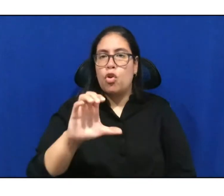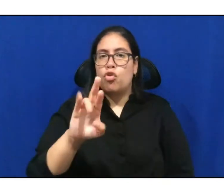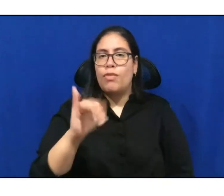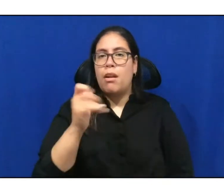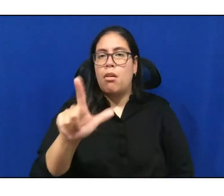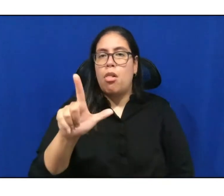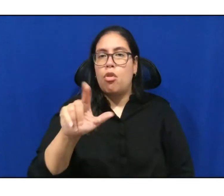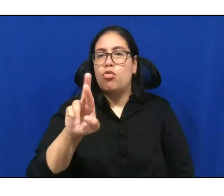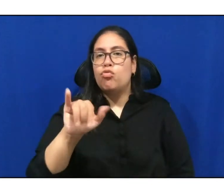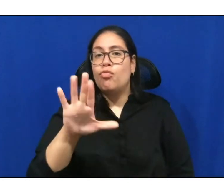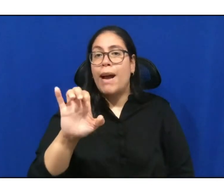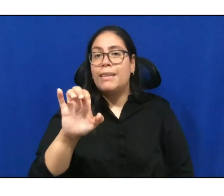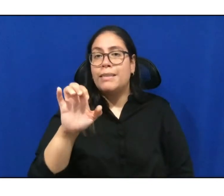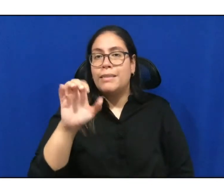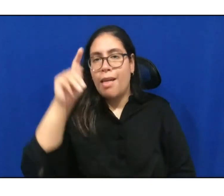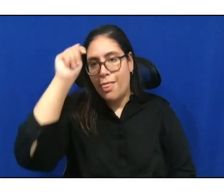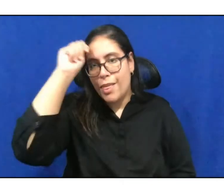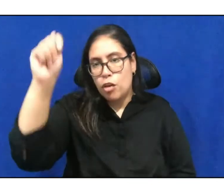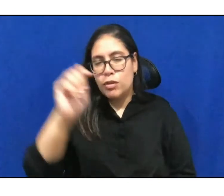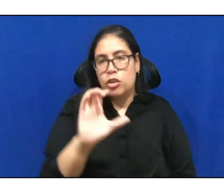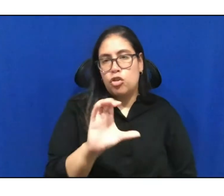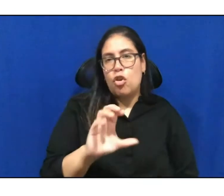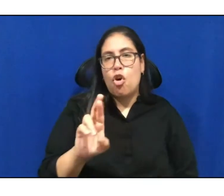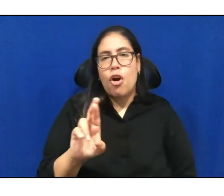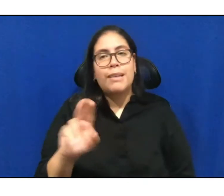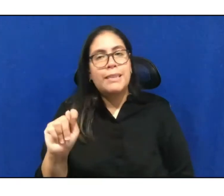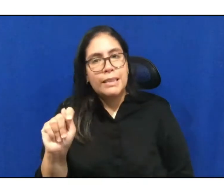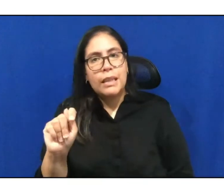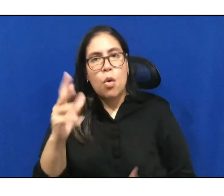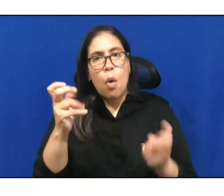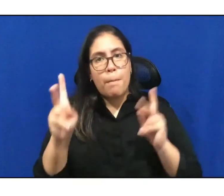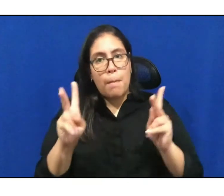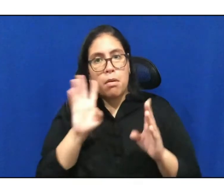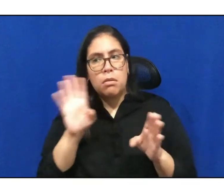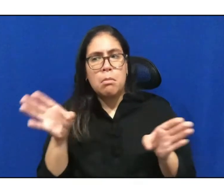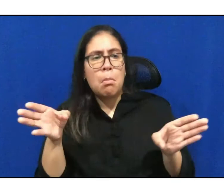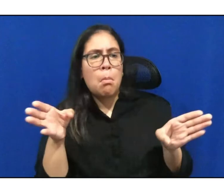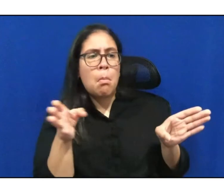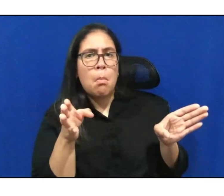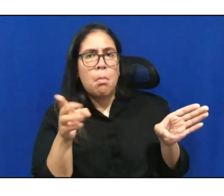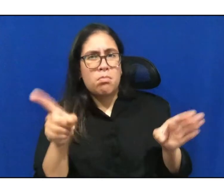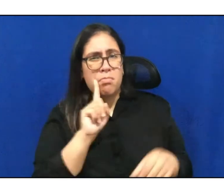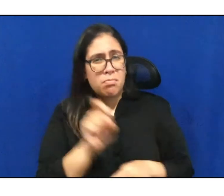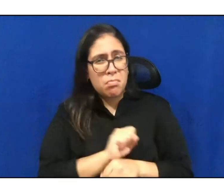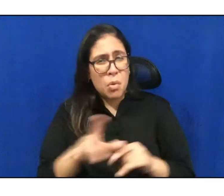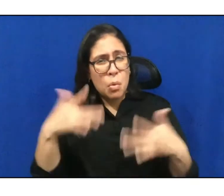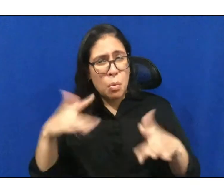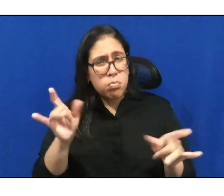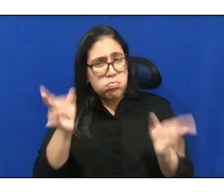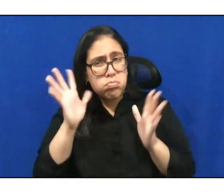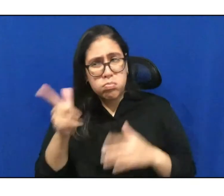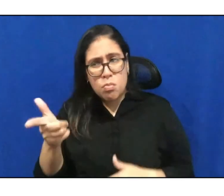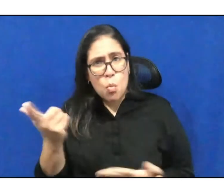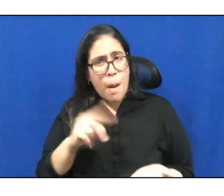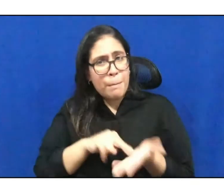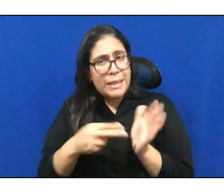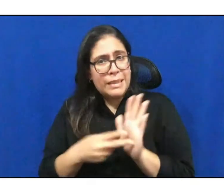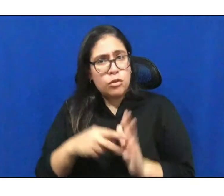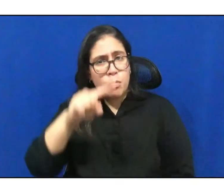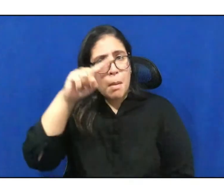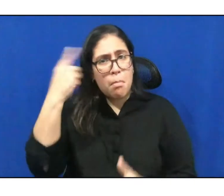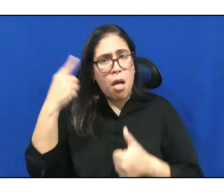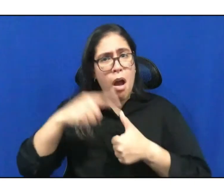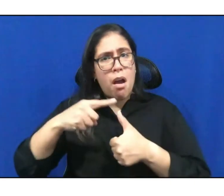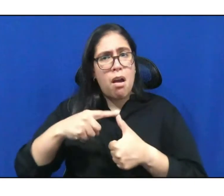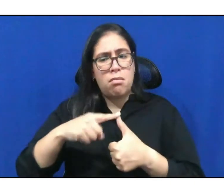getting people to look away from the brutal reality of what it means to be Black, what it means to be poor, what it means to